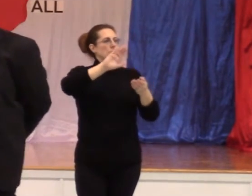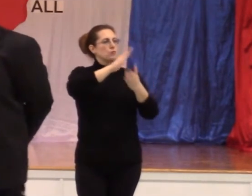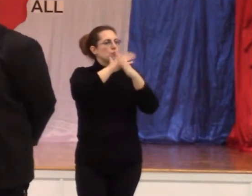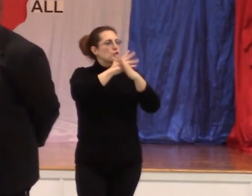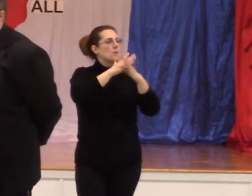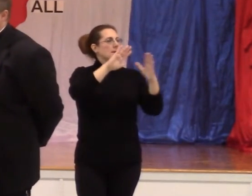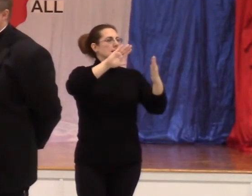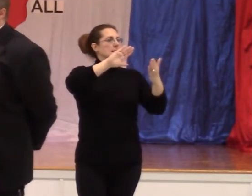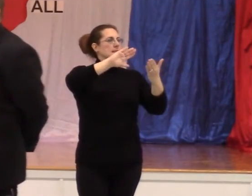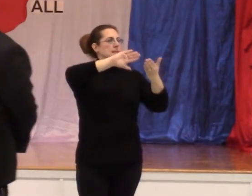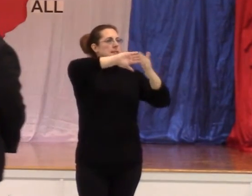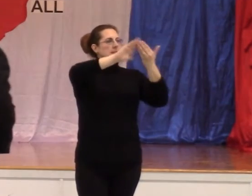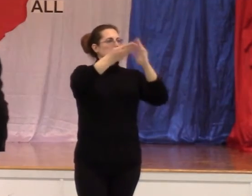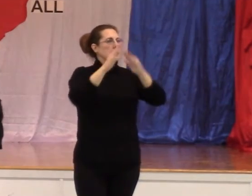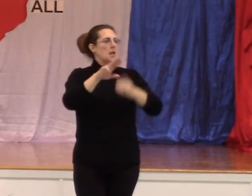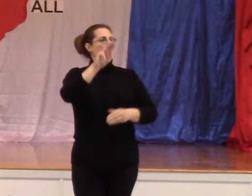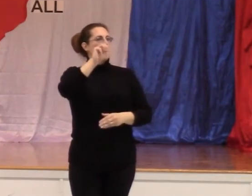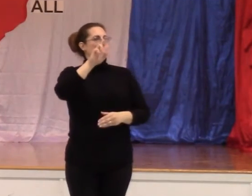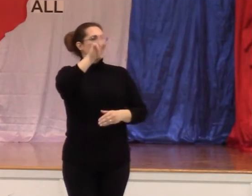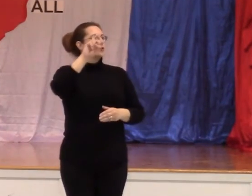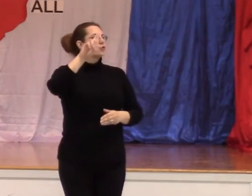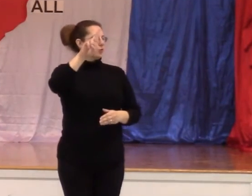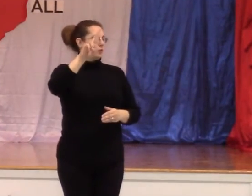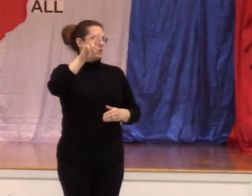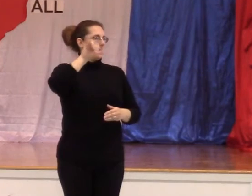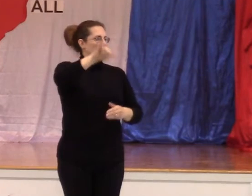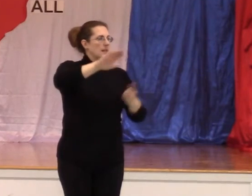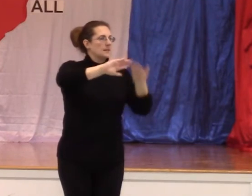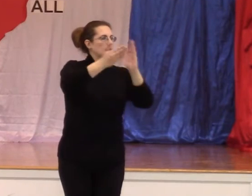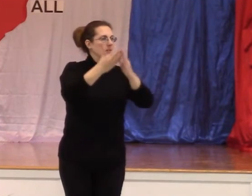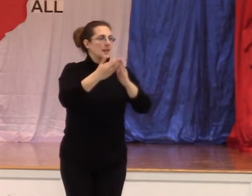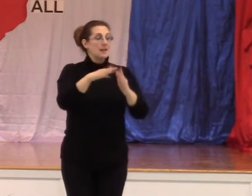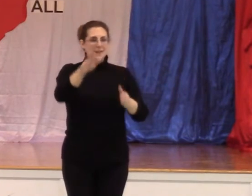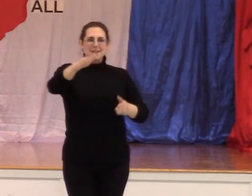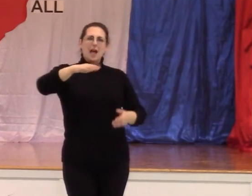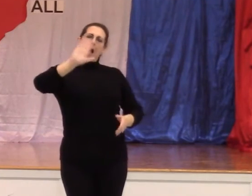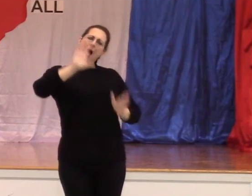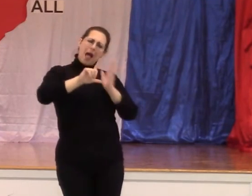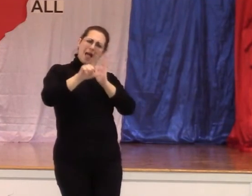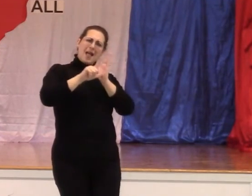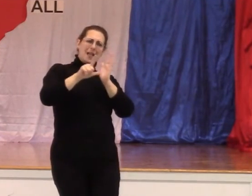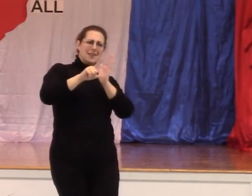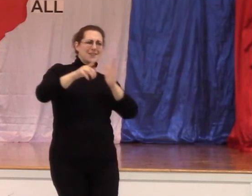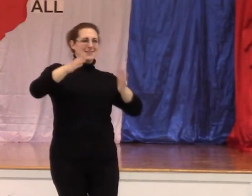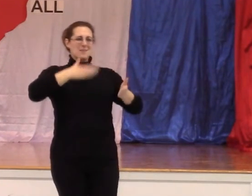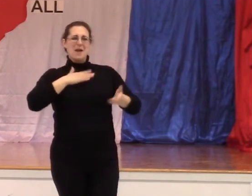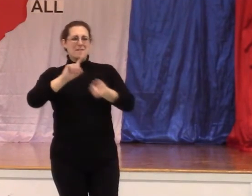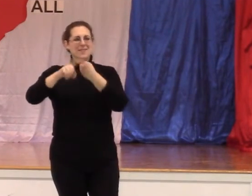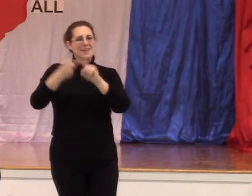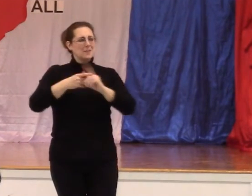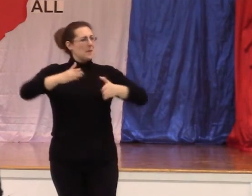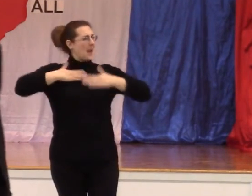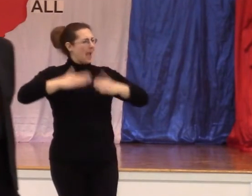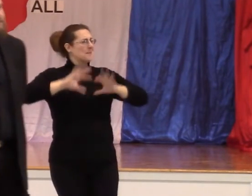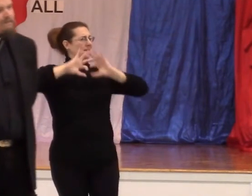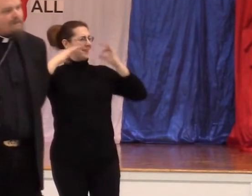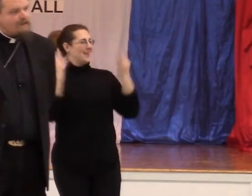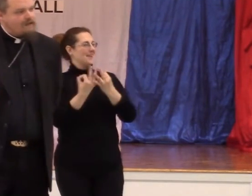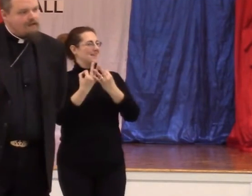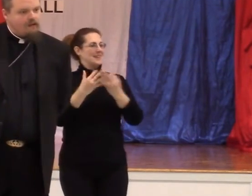Okay, they first befriended the Lutherans in Münster, made it sound like, yes, we are all one happy Protestant family,